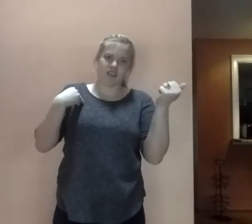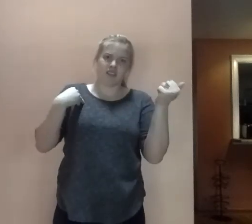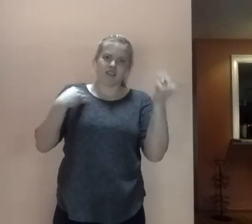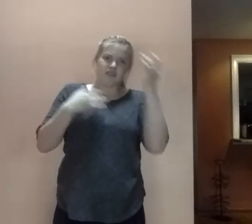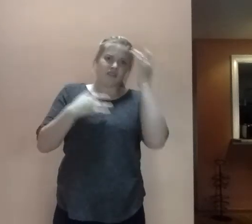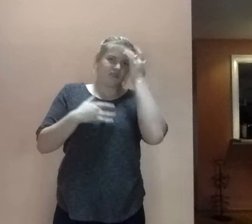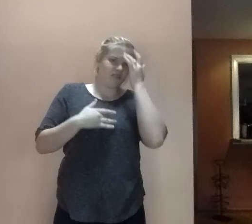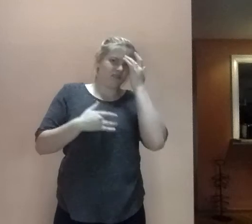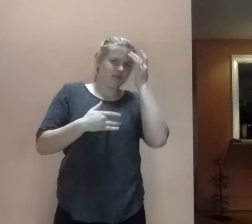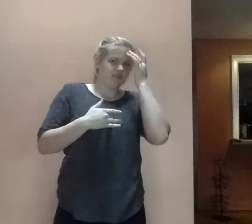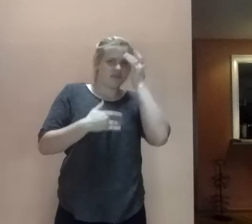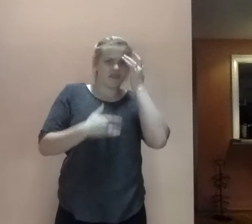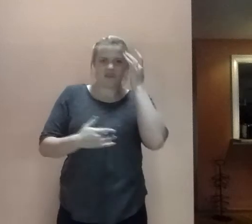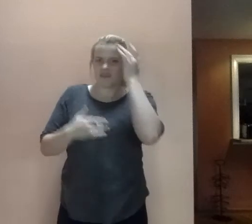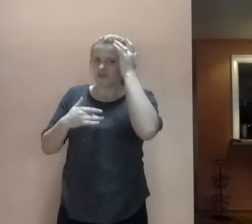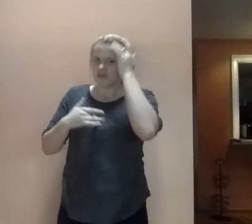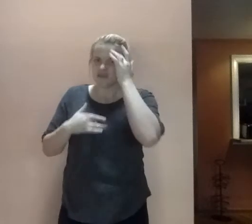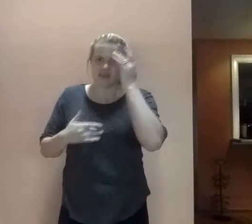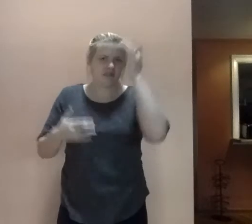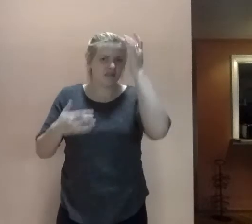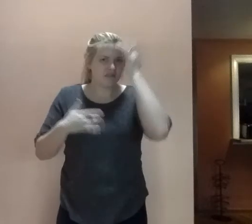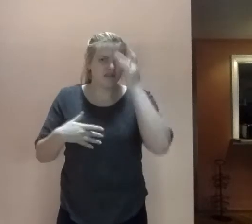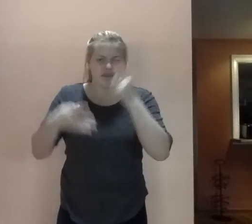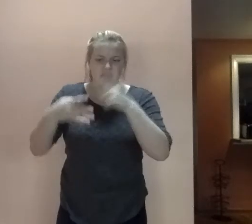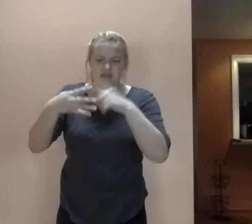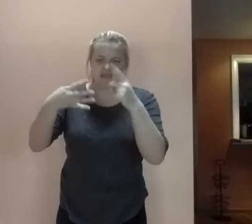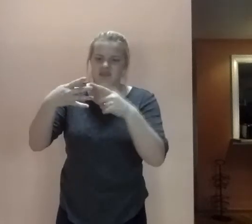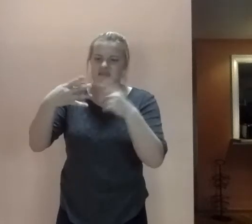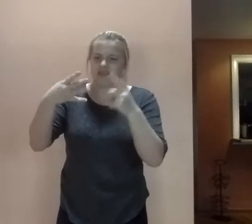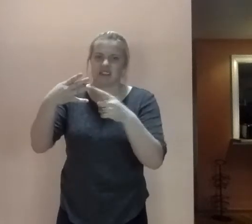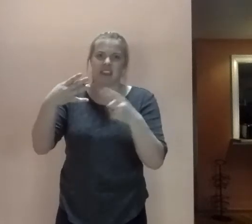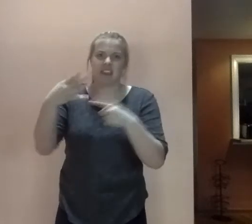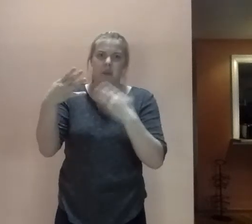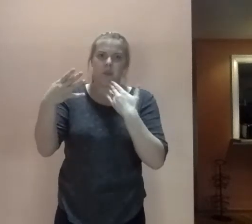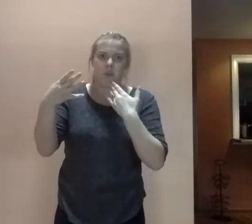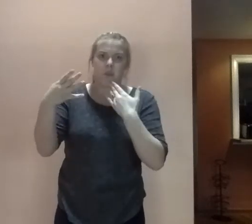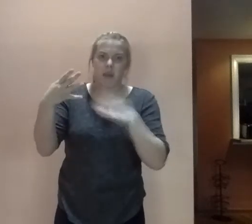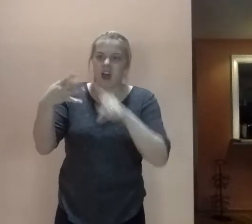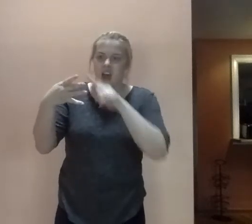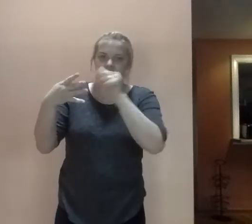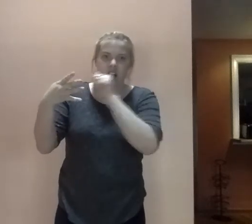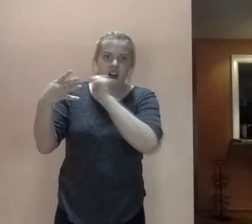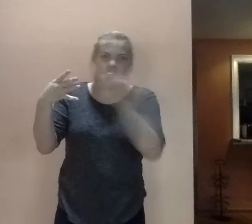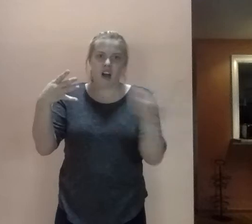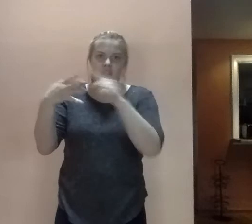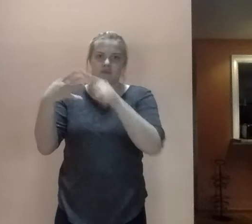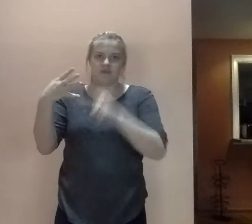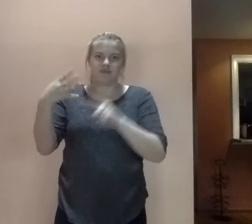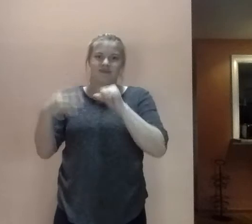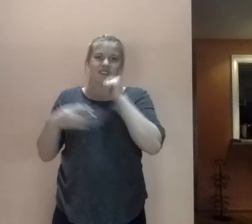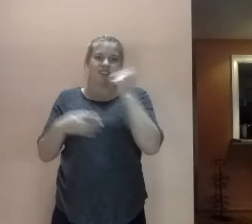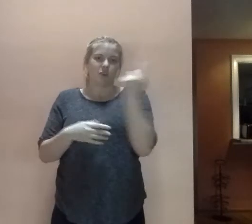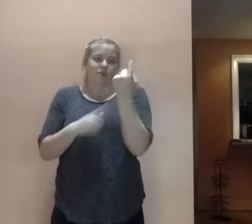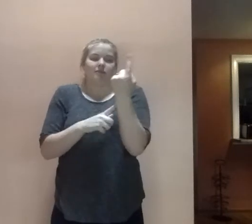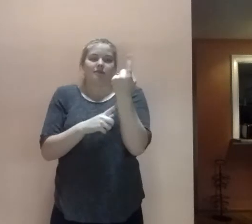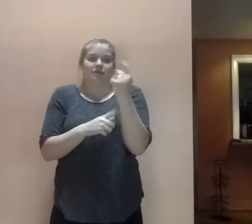iron, carcinogens, processing chemicals. This is all a lot more complicated than just looking at saturated fat. You know, the strategy is